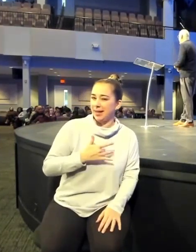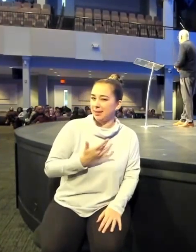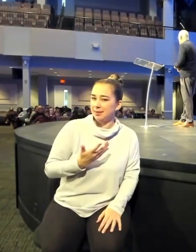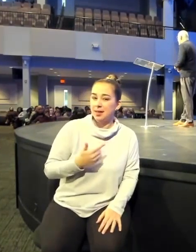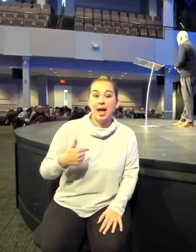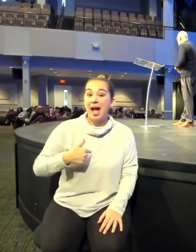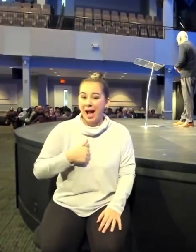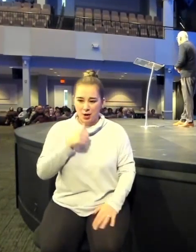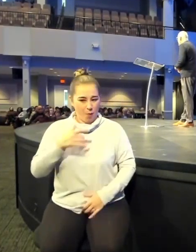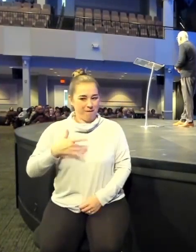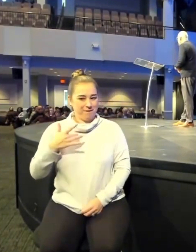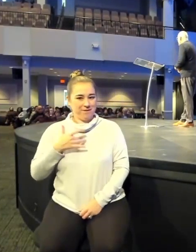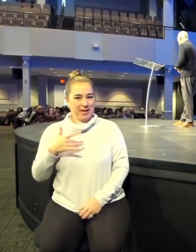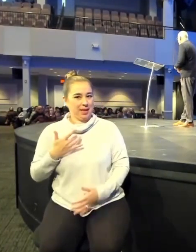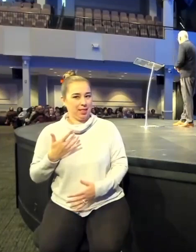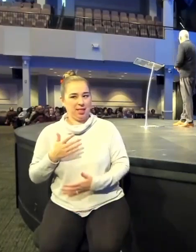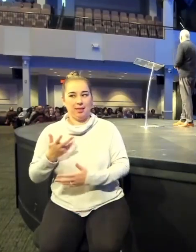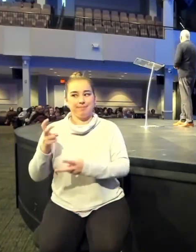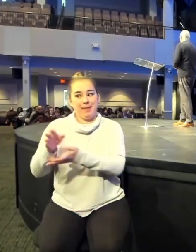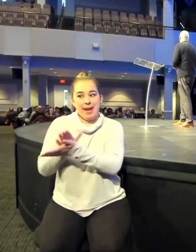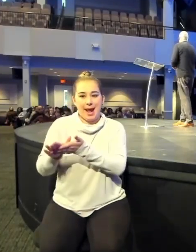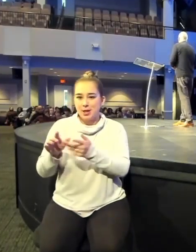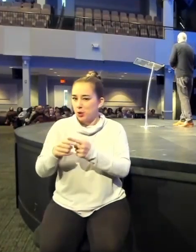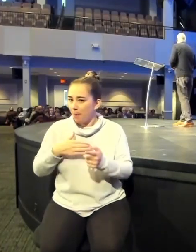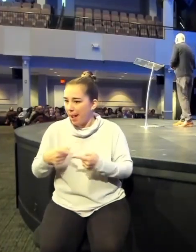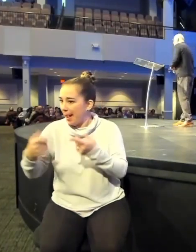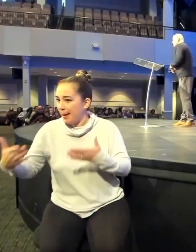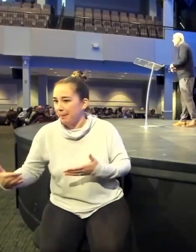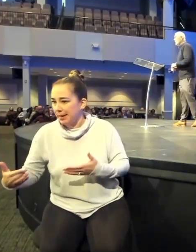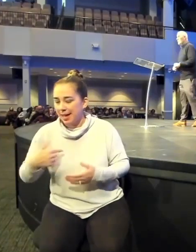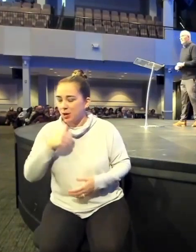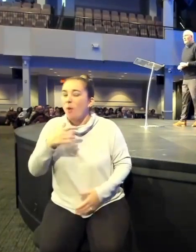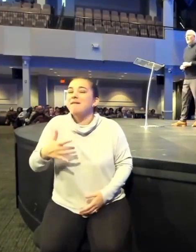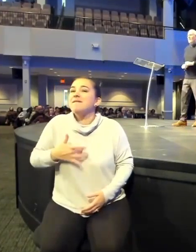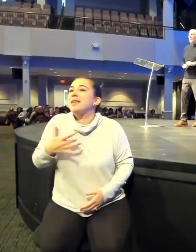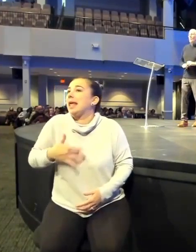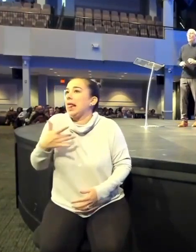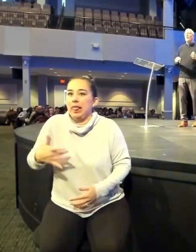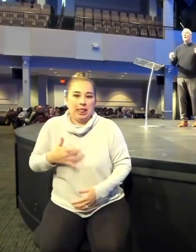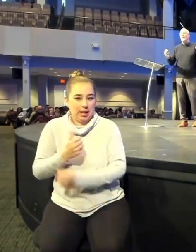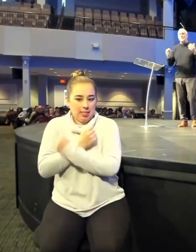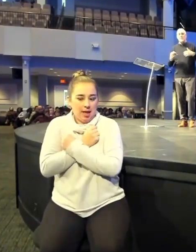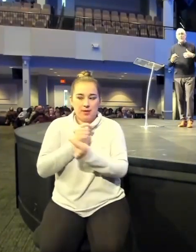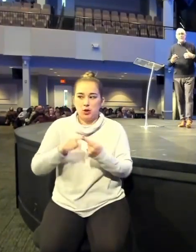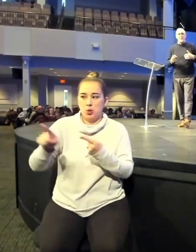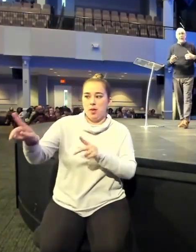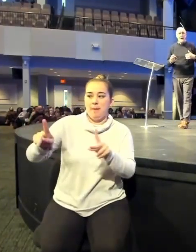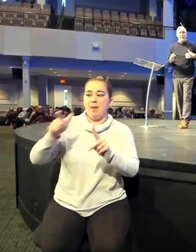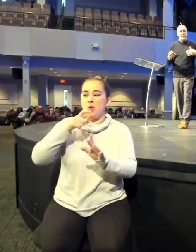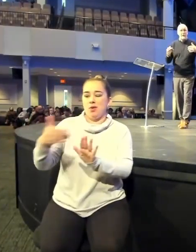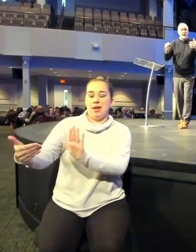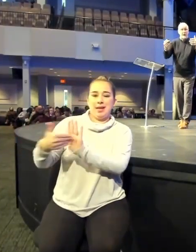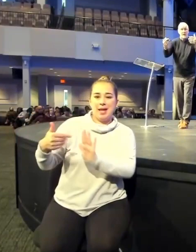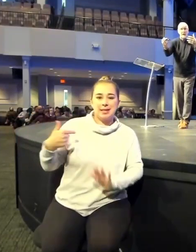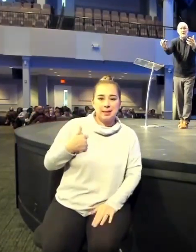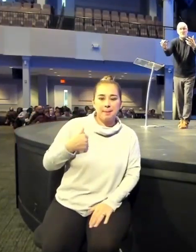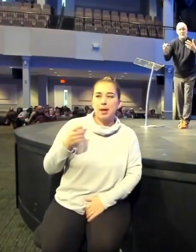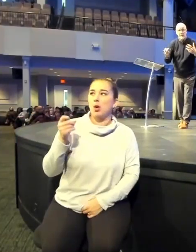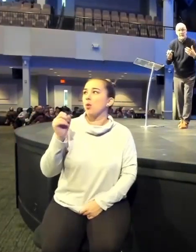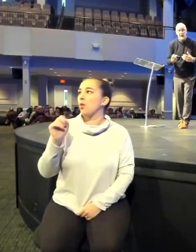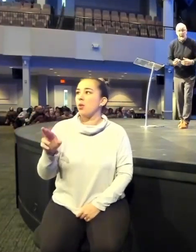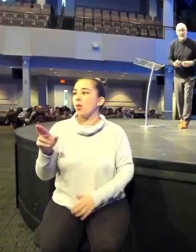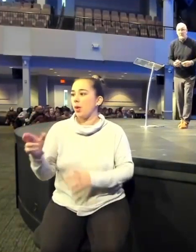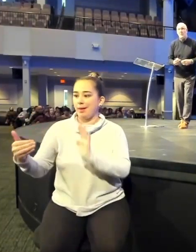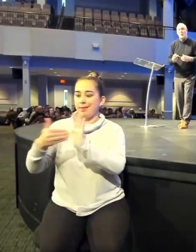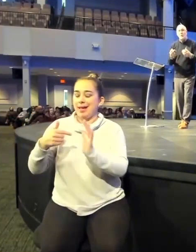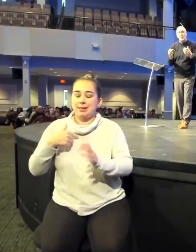my enemies. How about you? I don't feel very loving toward people that are working against me or somehow against me